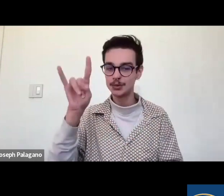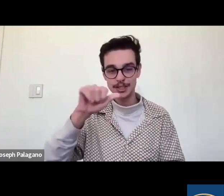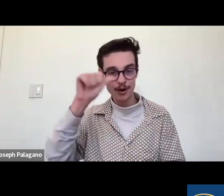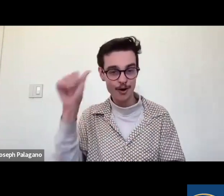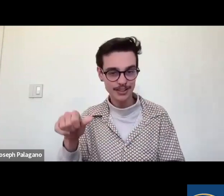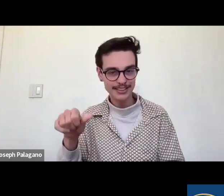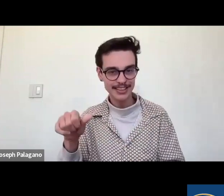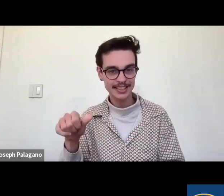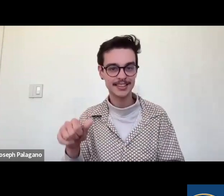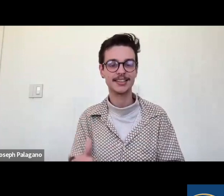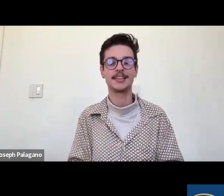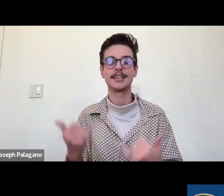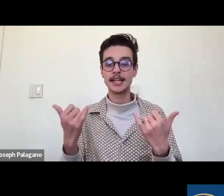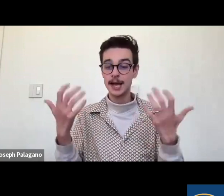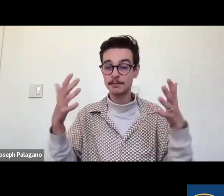as well as UT Austin.